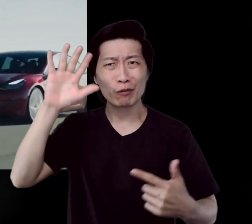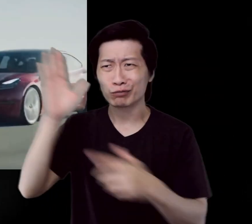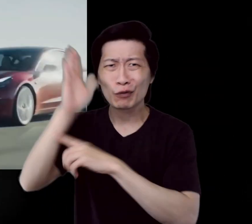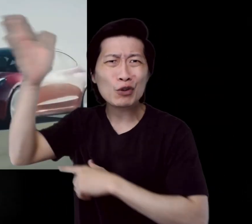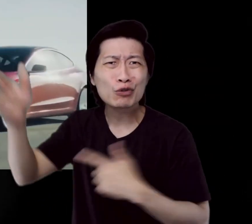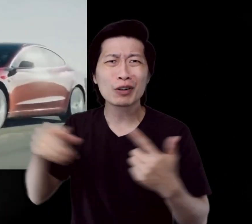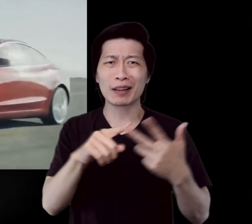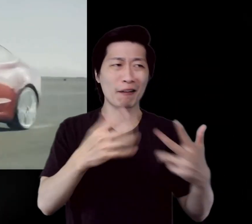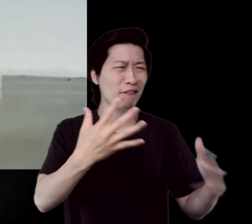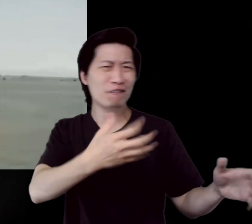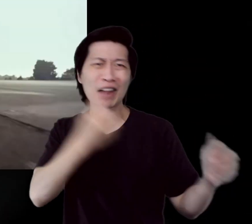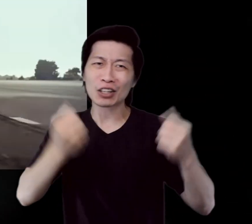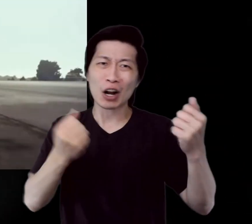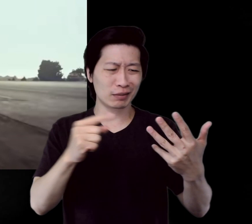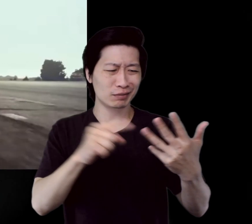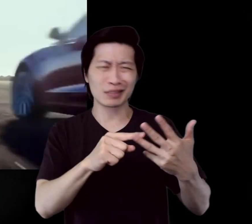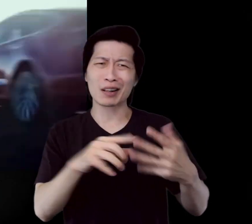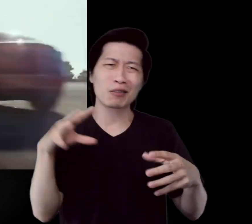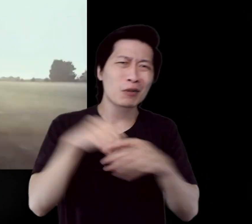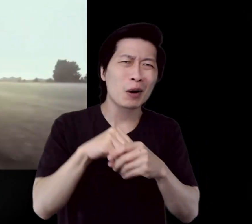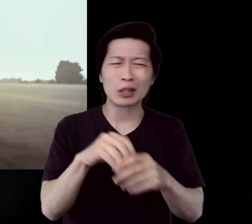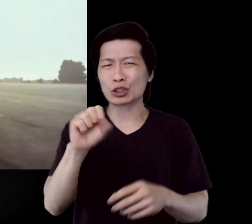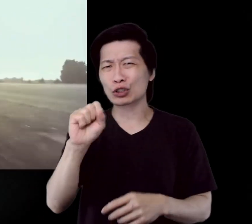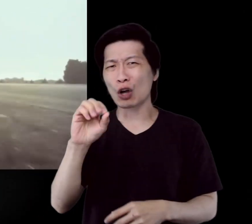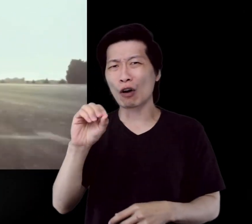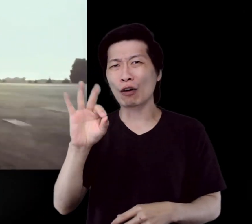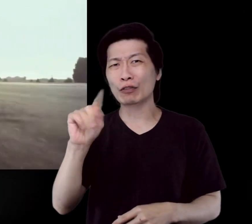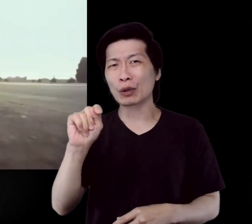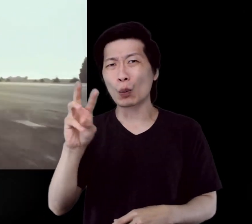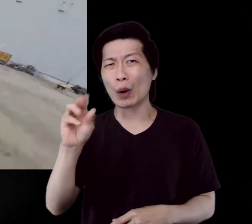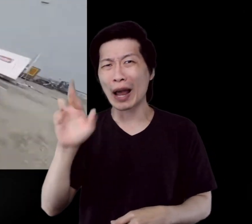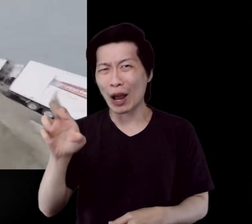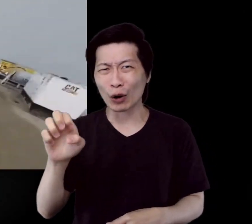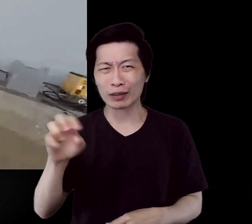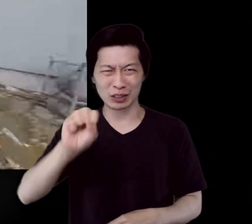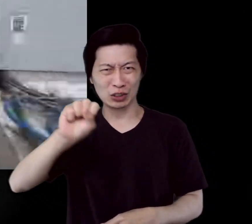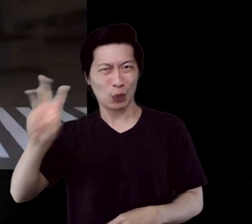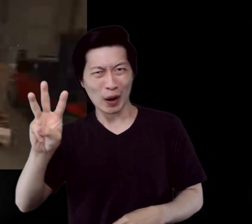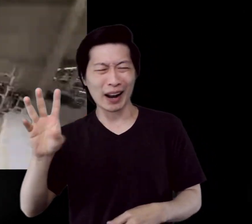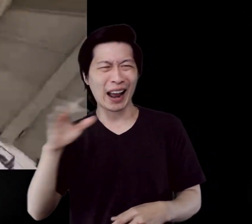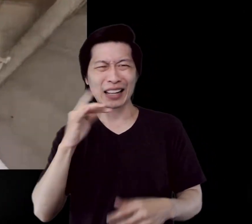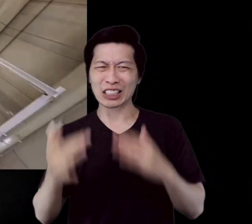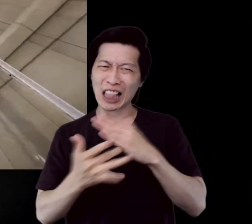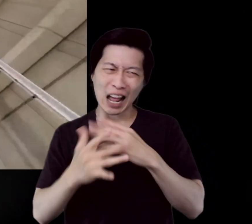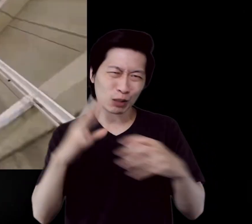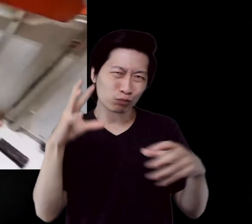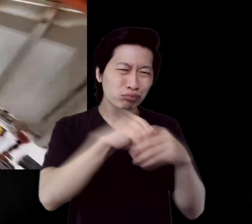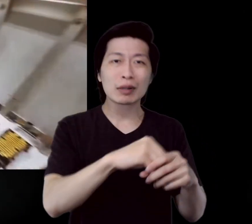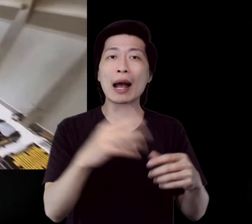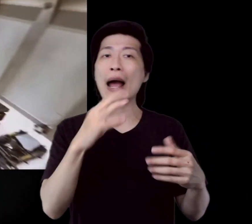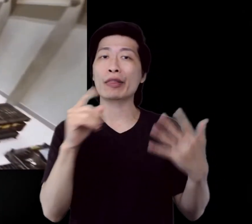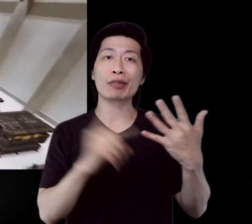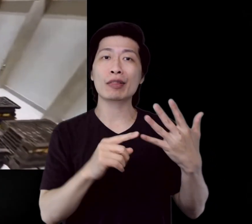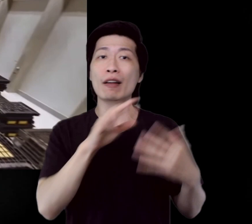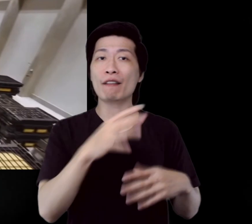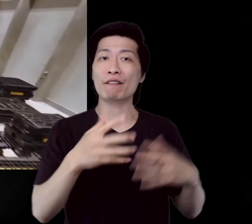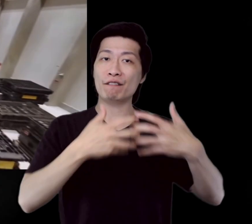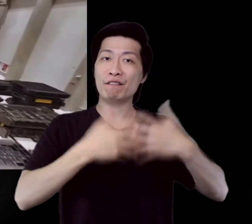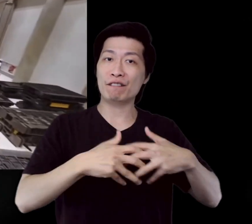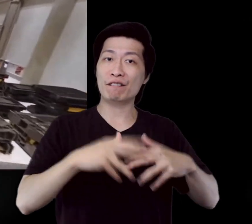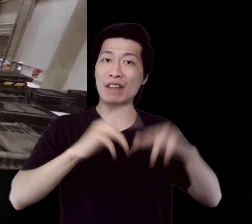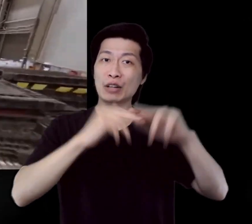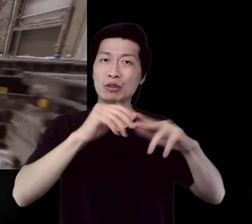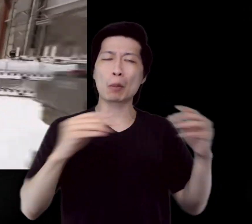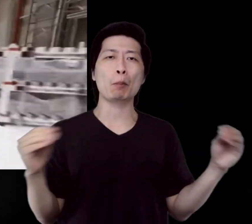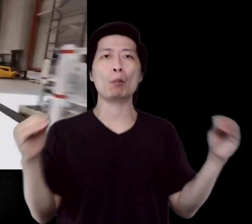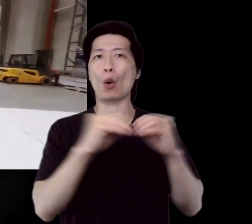out there and packed with software and technology, but their factories are even more impressive. In this video, I'm going to show you